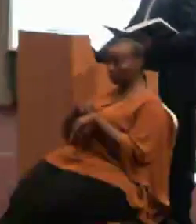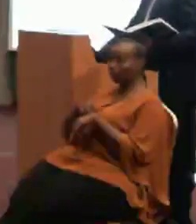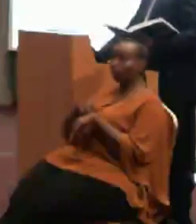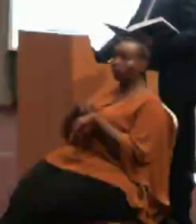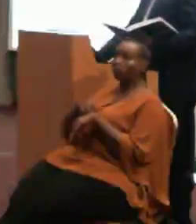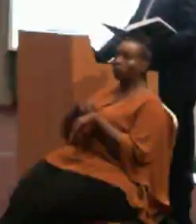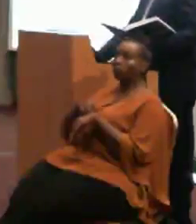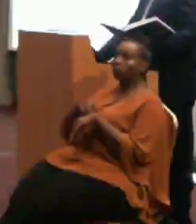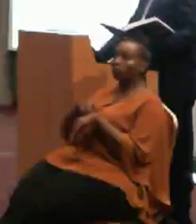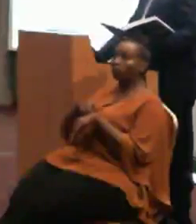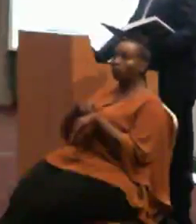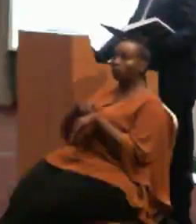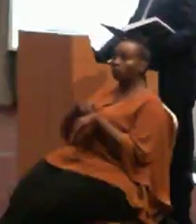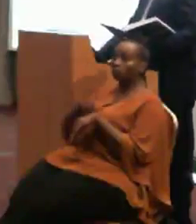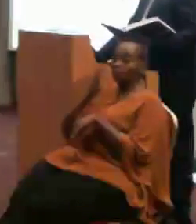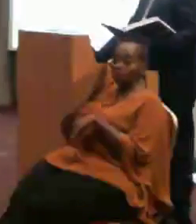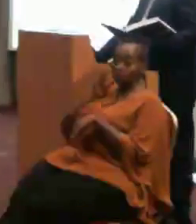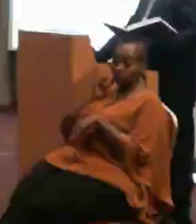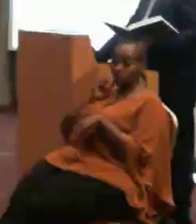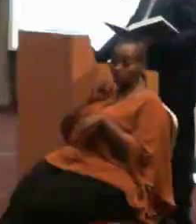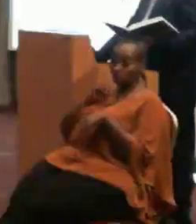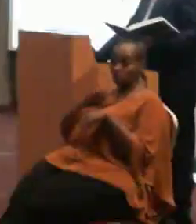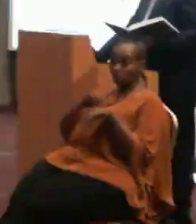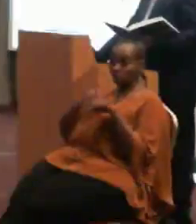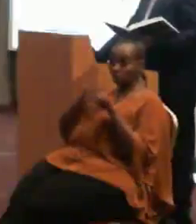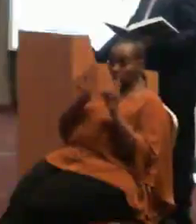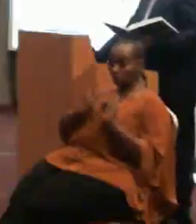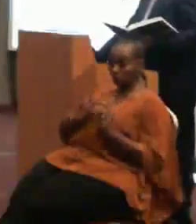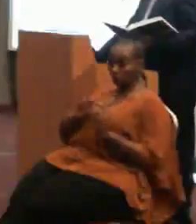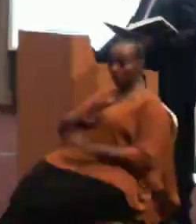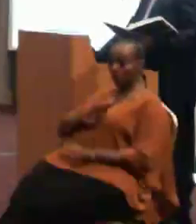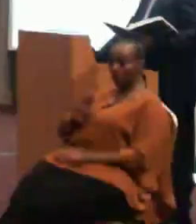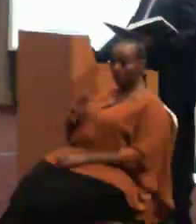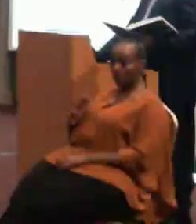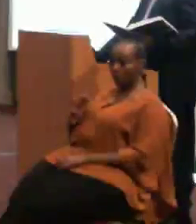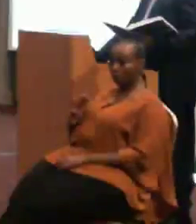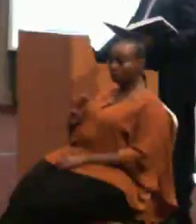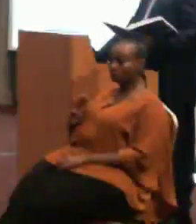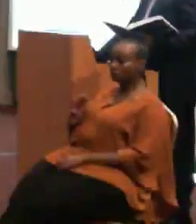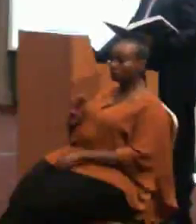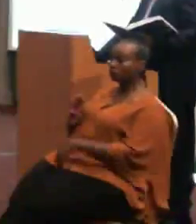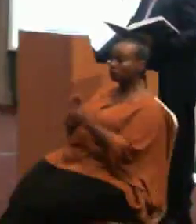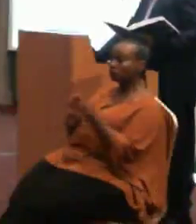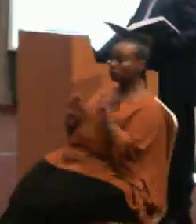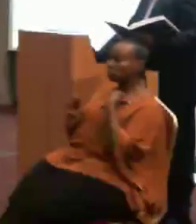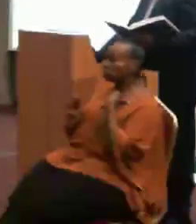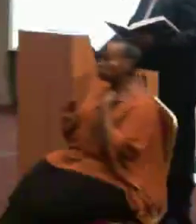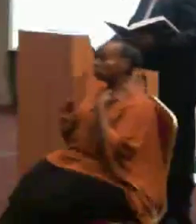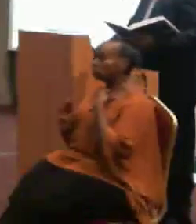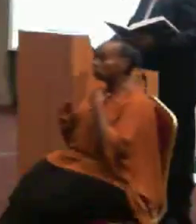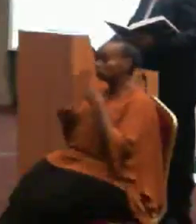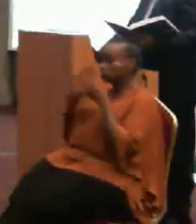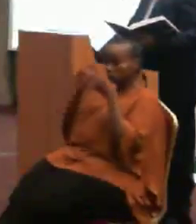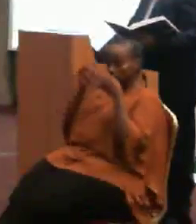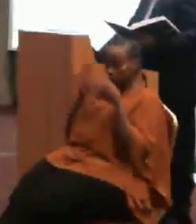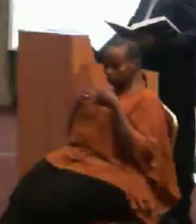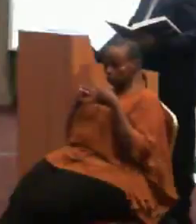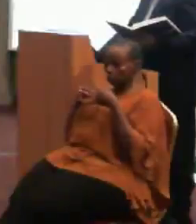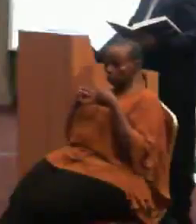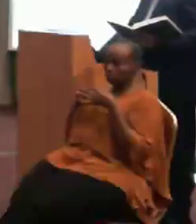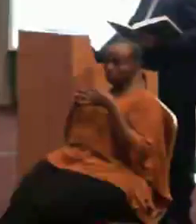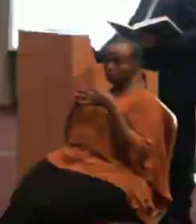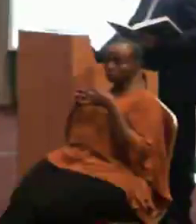the 5.23%. And it wasn't easy to get to that point. And that for